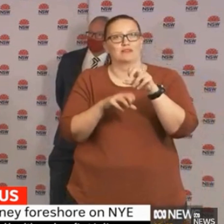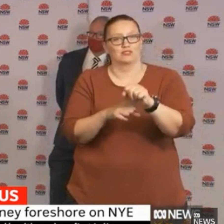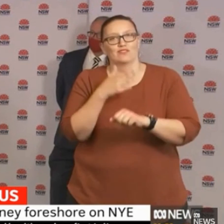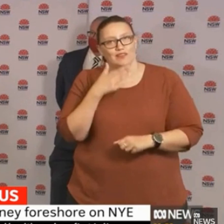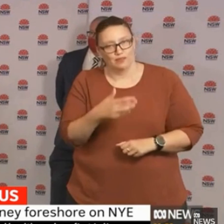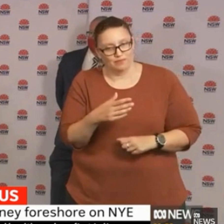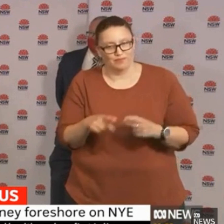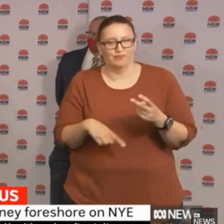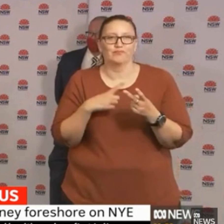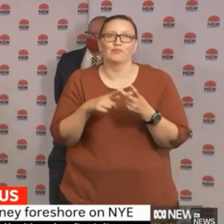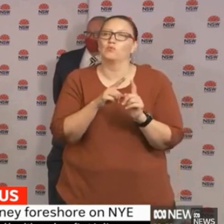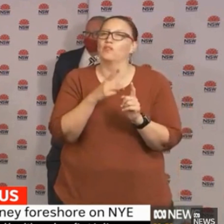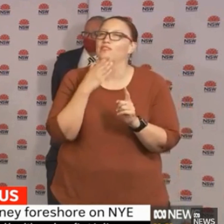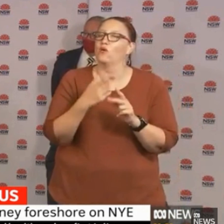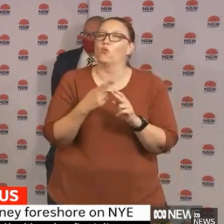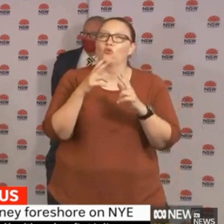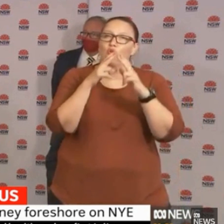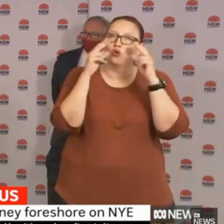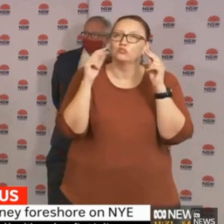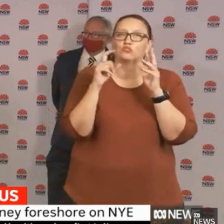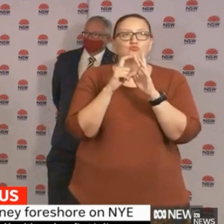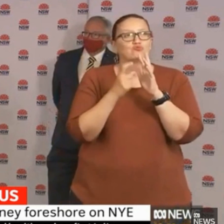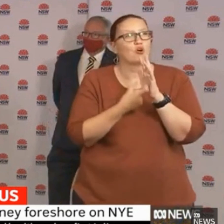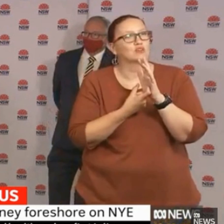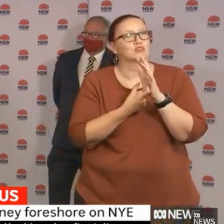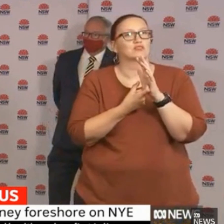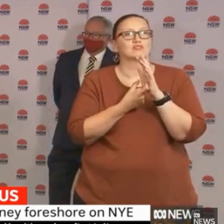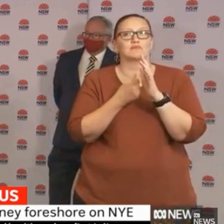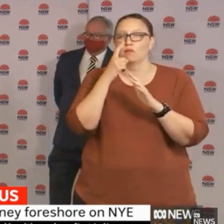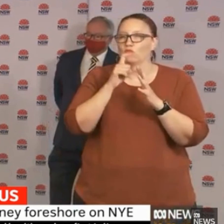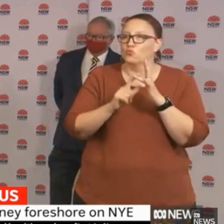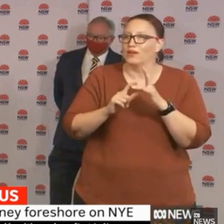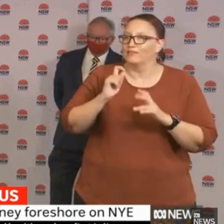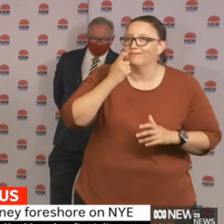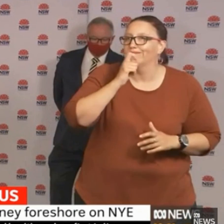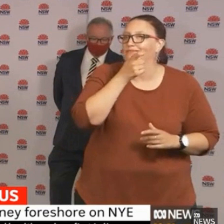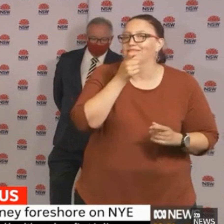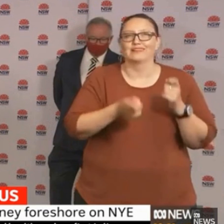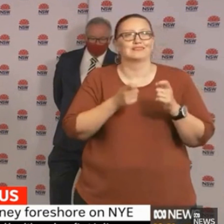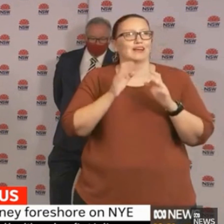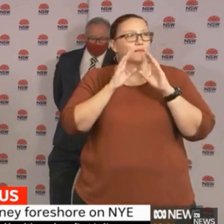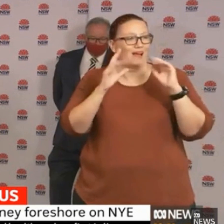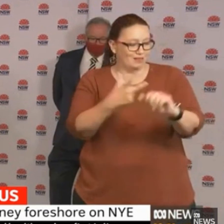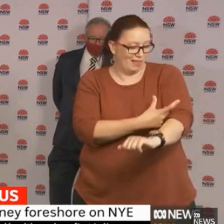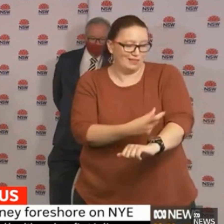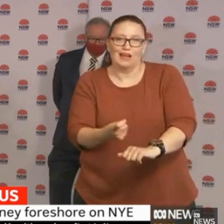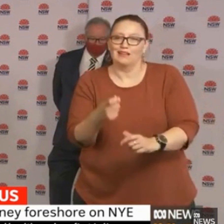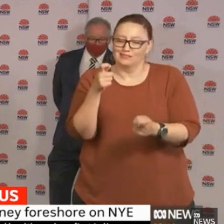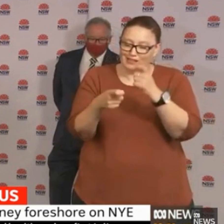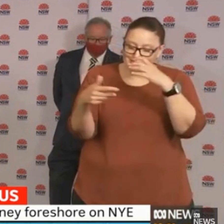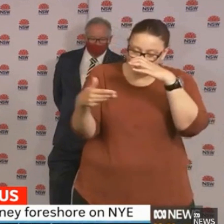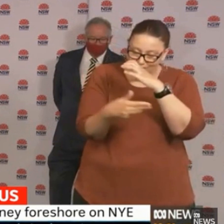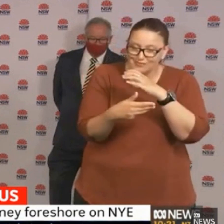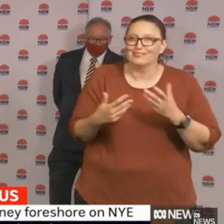and your support? Can I thank our health workers, the people taking the swabs, the pathologists, our amazing contact